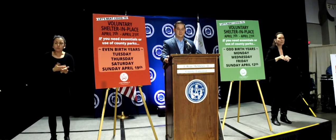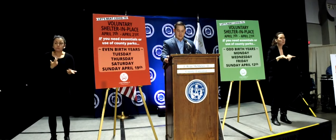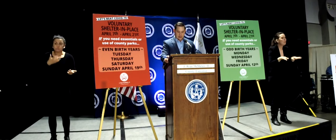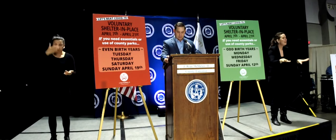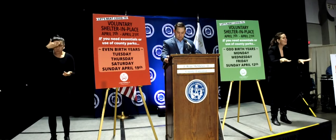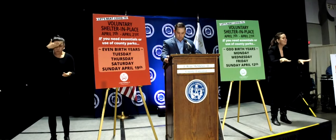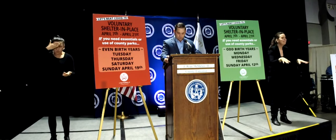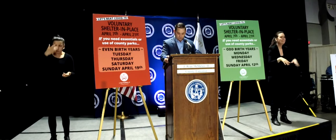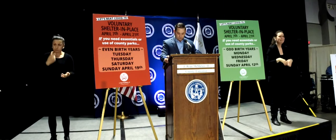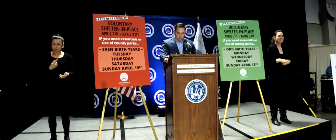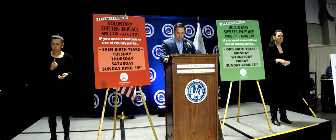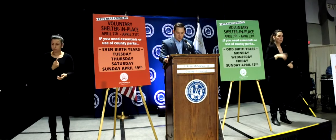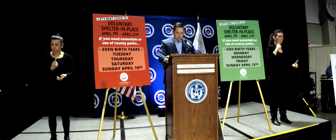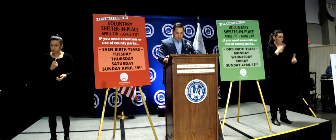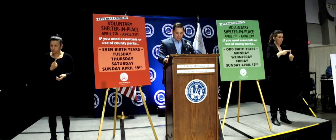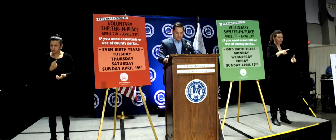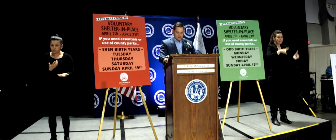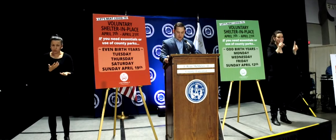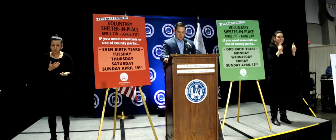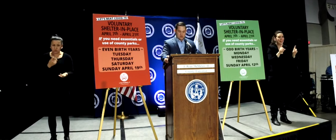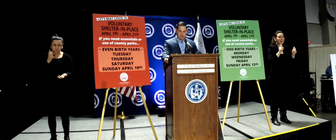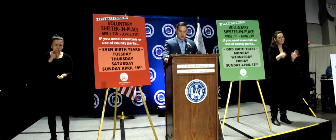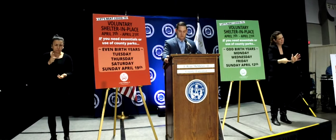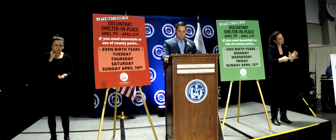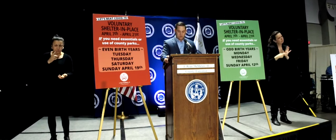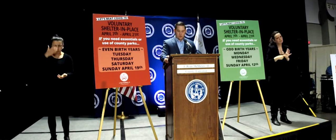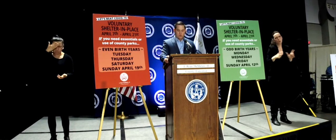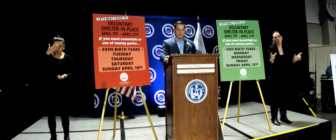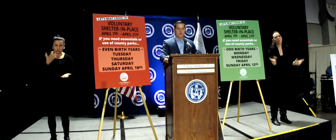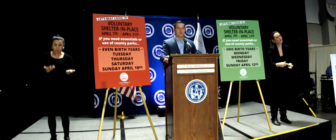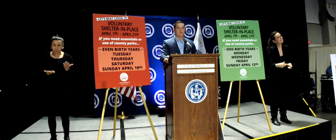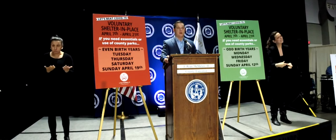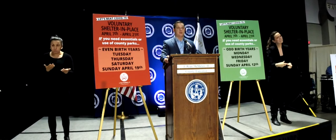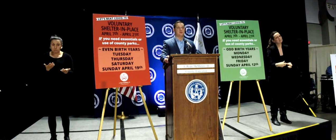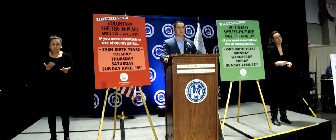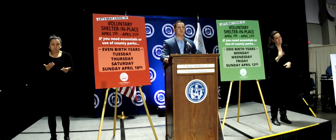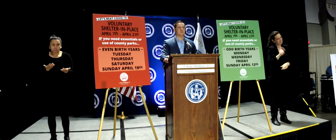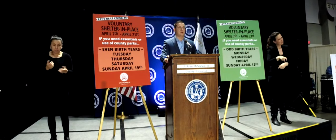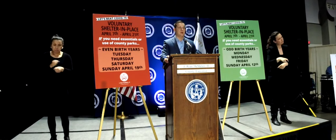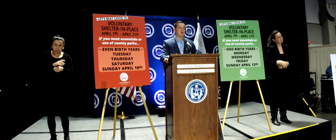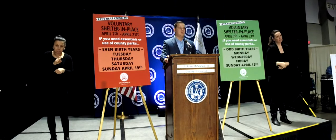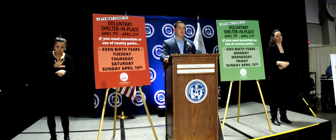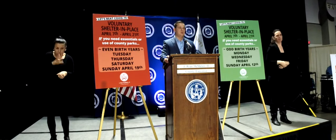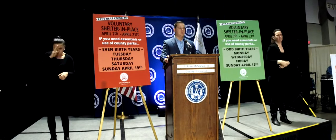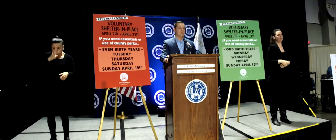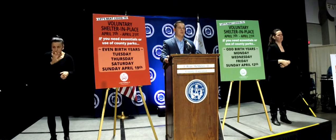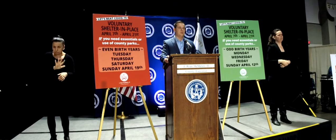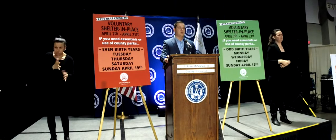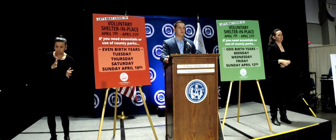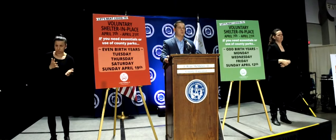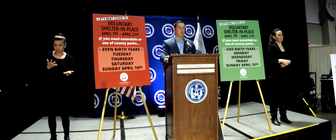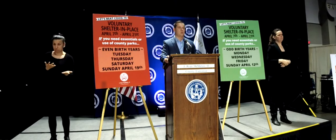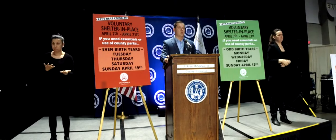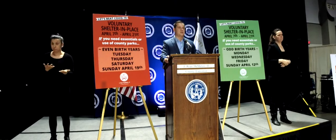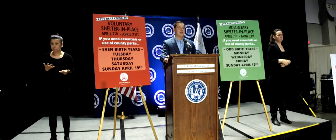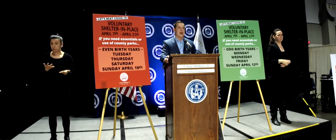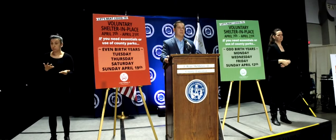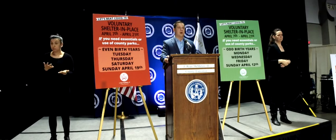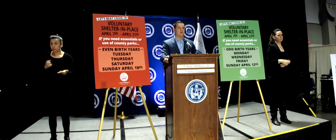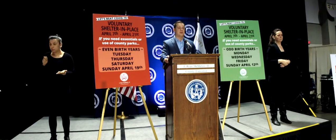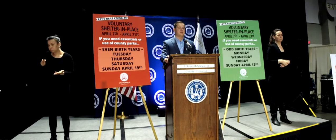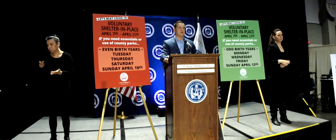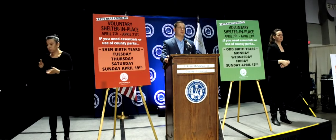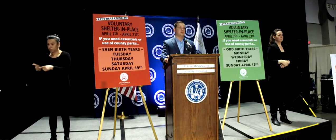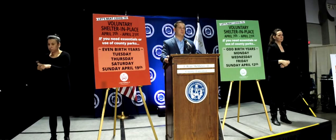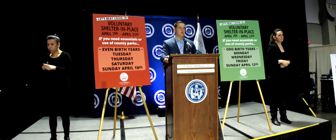case today. Gaps in the investigation, we've talked about this. You will hear from us when there is a gap